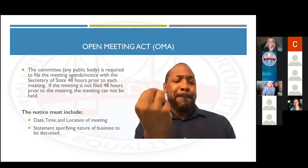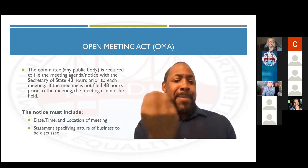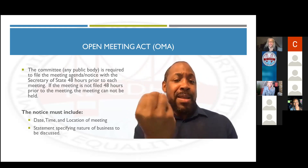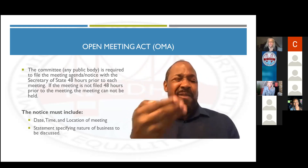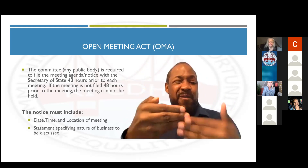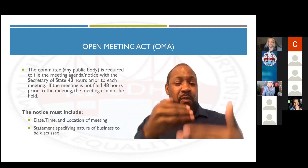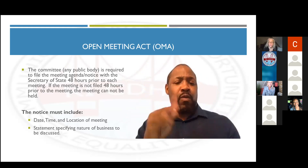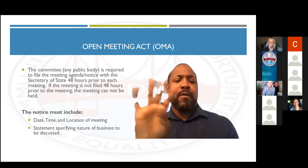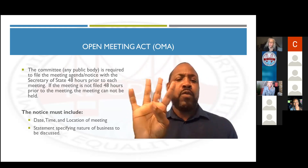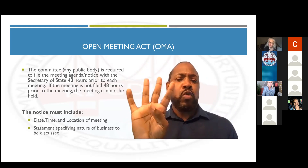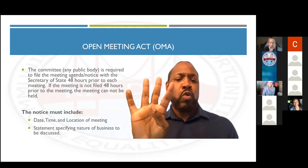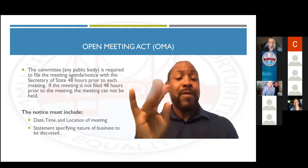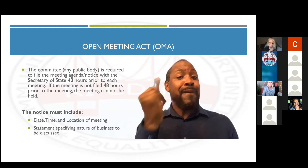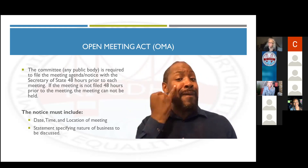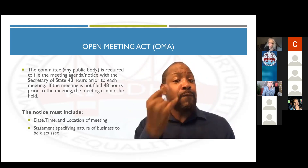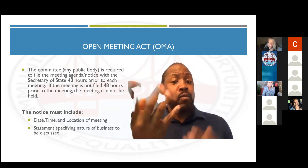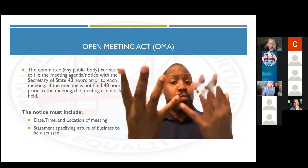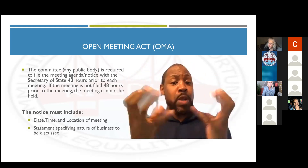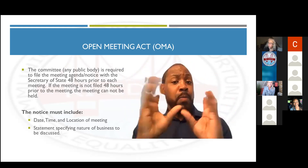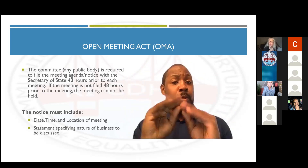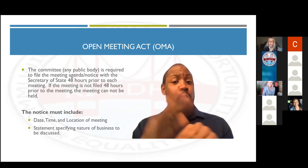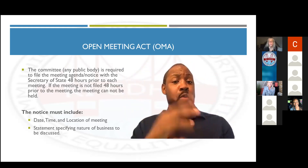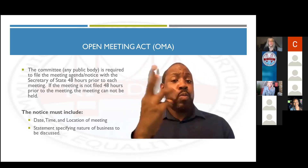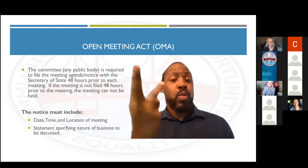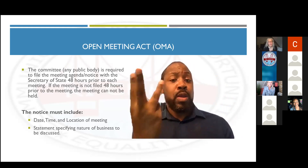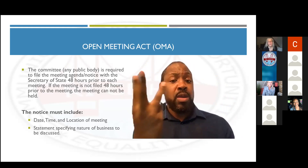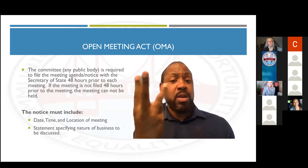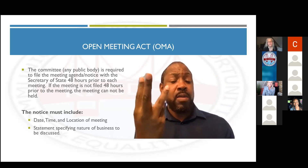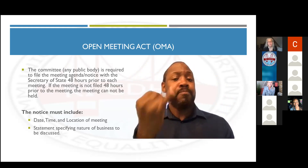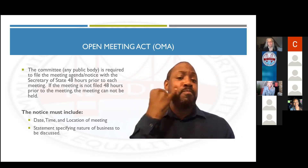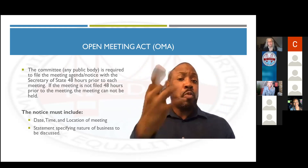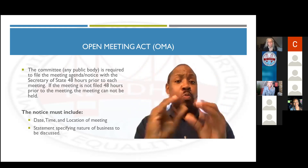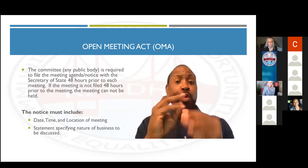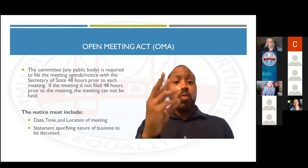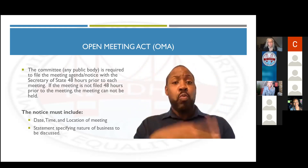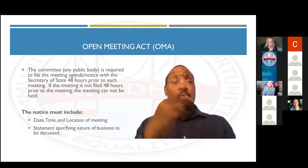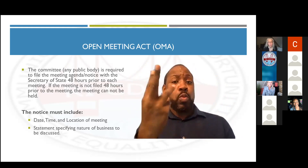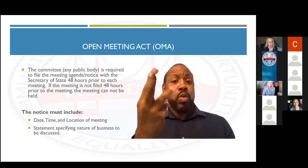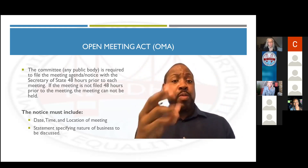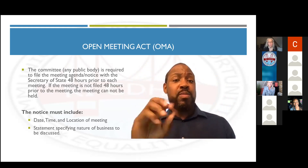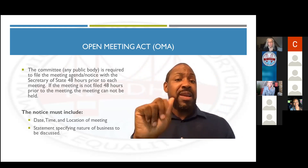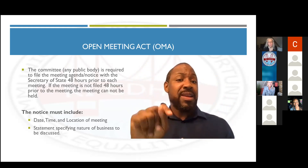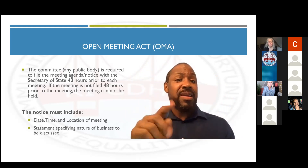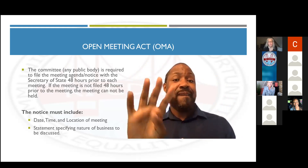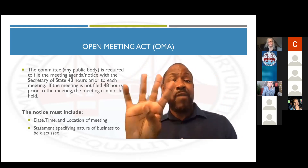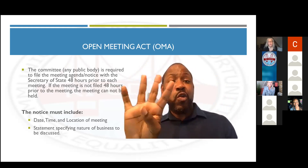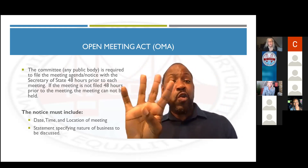that the Friday prior or Monday at the latest by close of business at 4 o'clock. Because